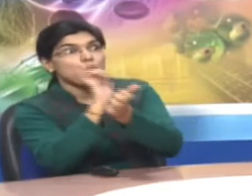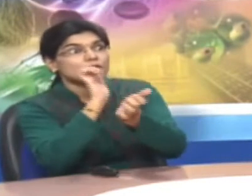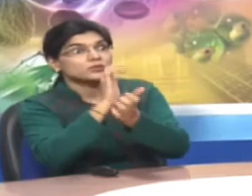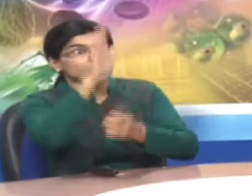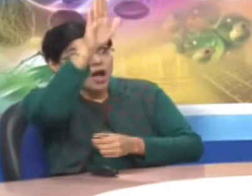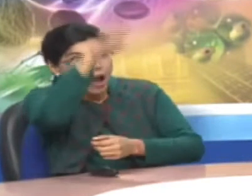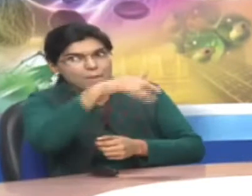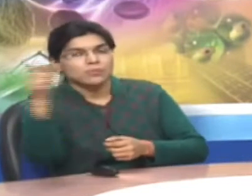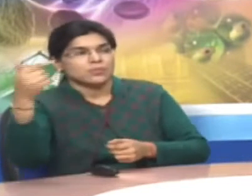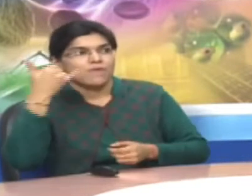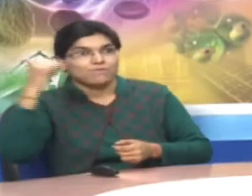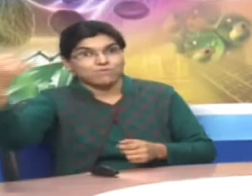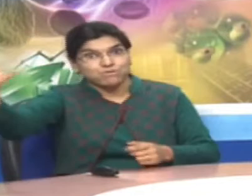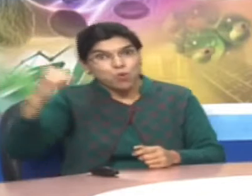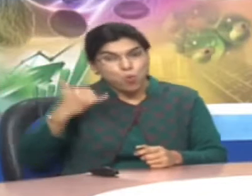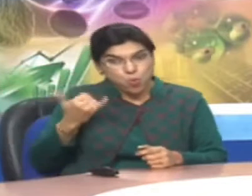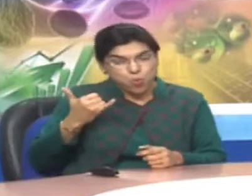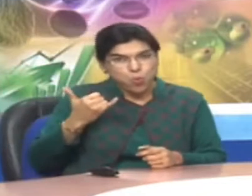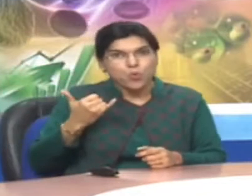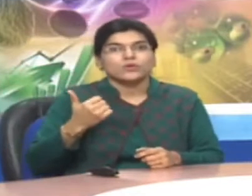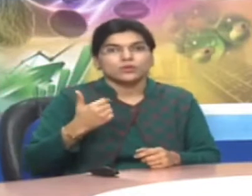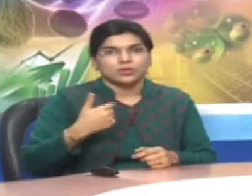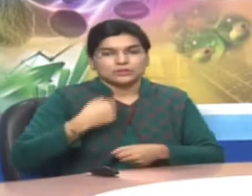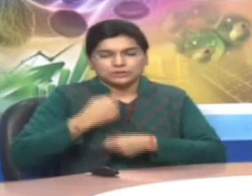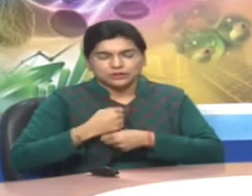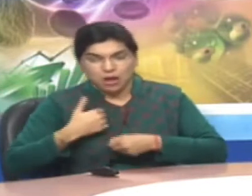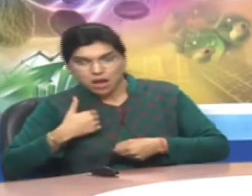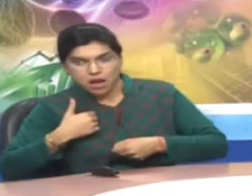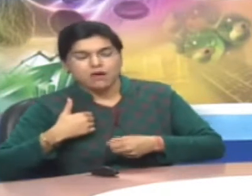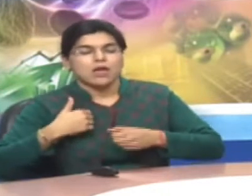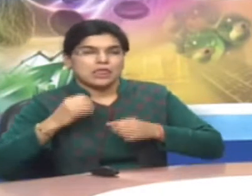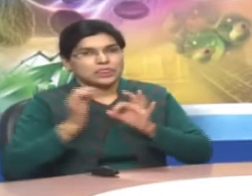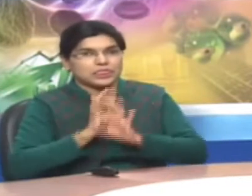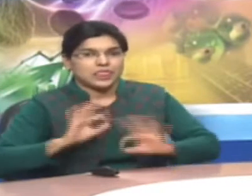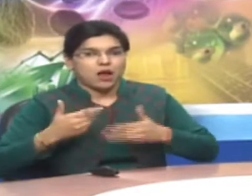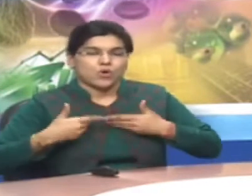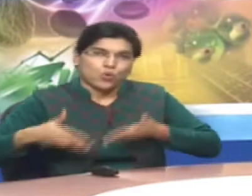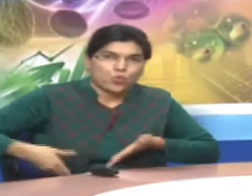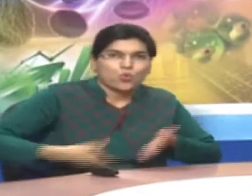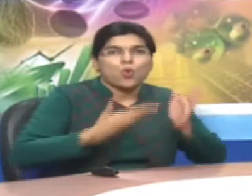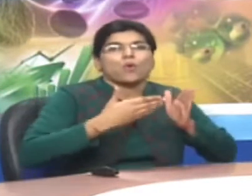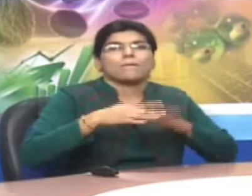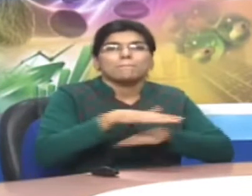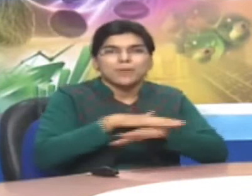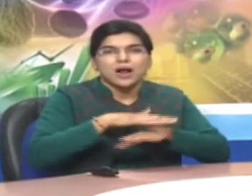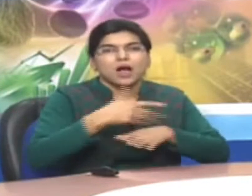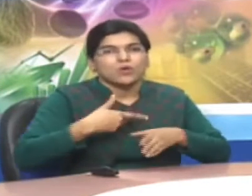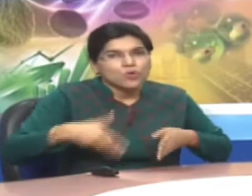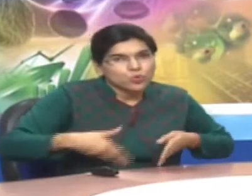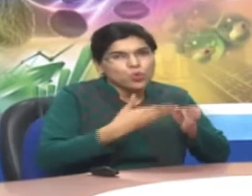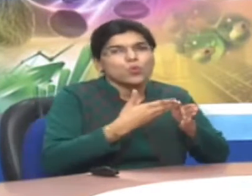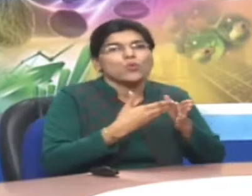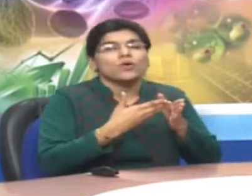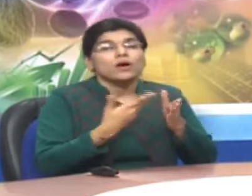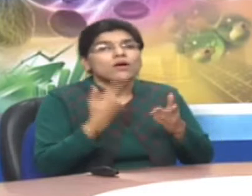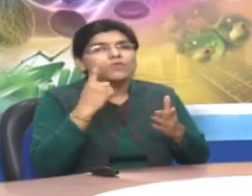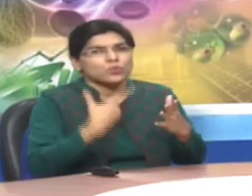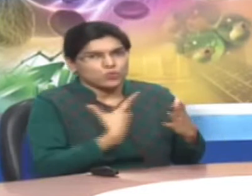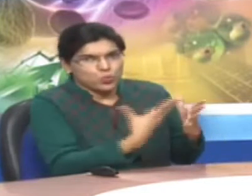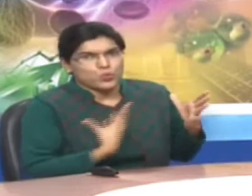He'll ring up if he sees the police, but I don't want to leave it as late as that." And at